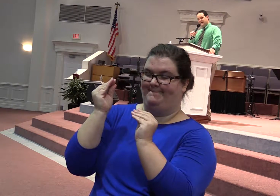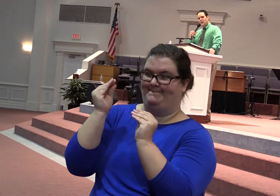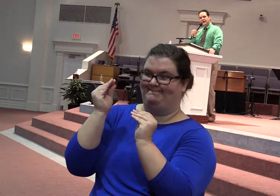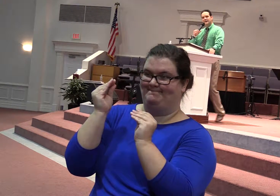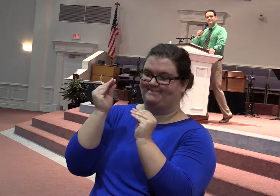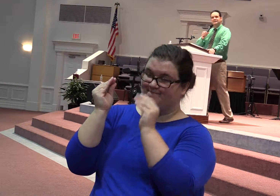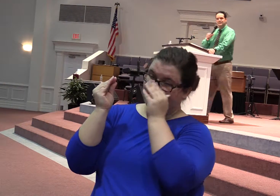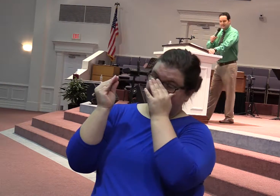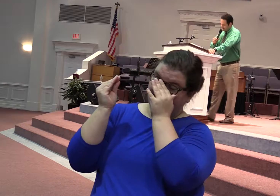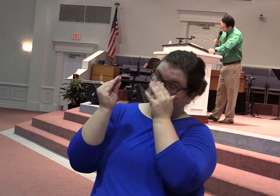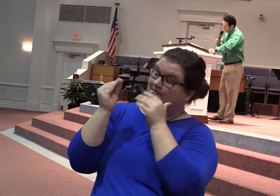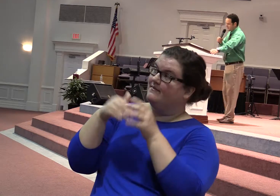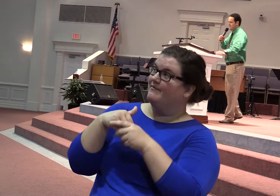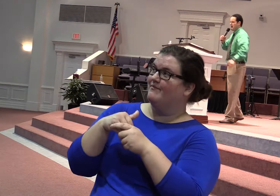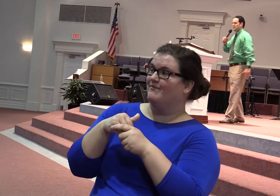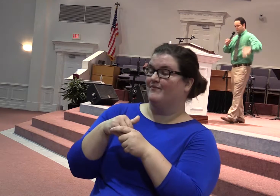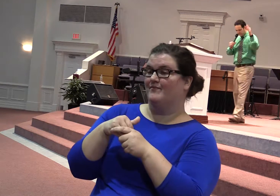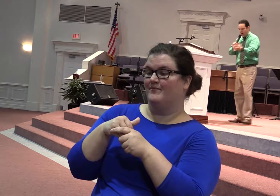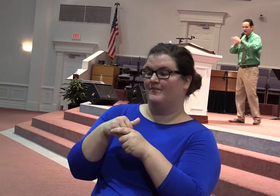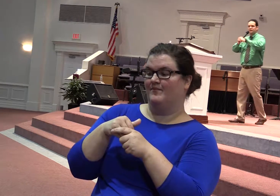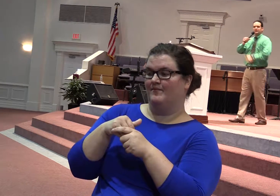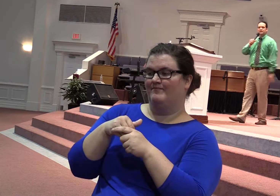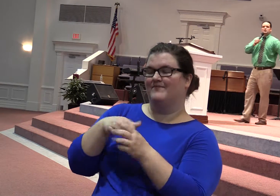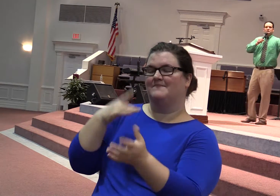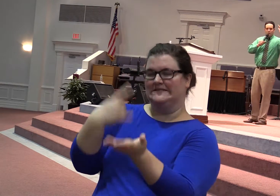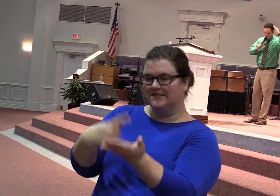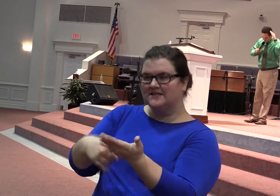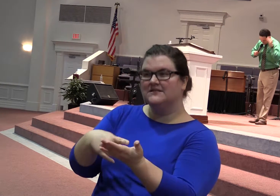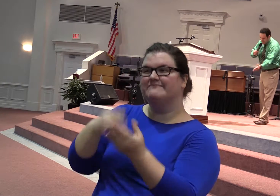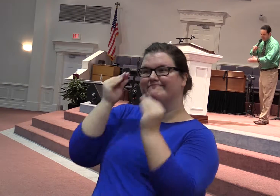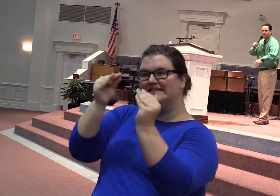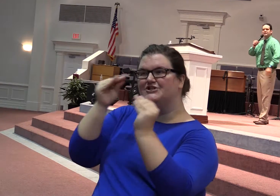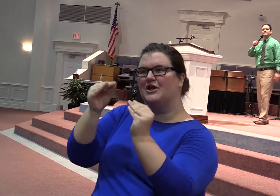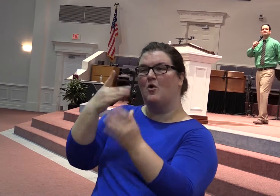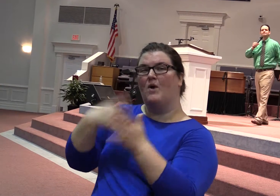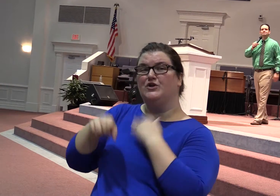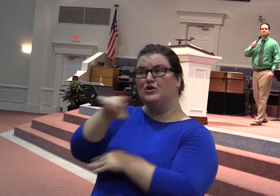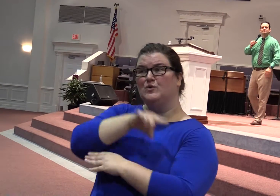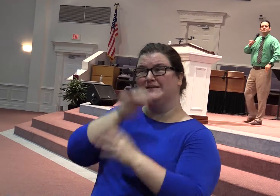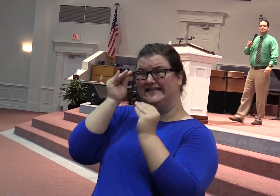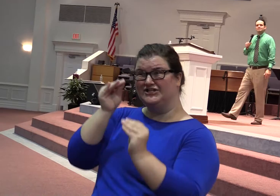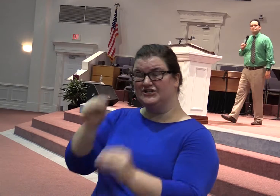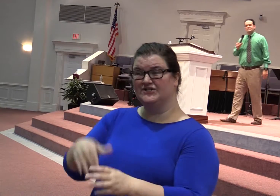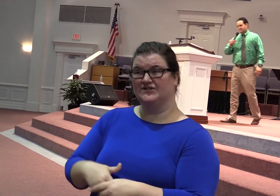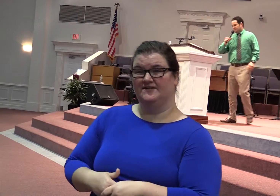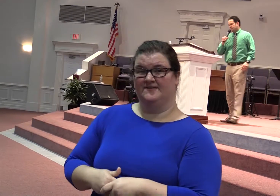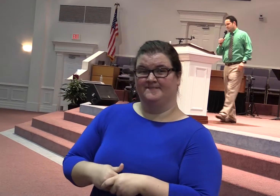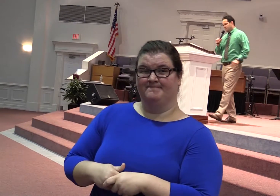Come on now. Hallelujah. I'm talking about the doctrine. What you teach.